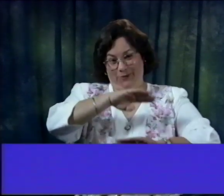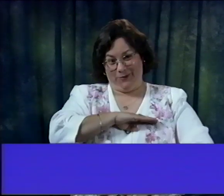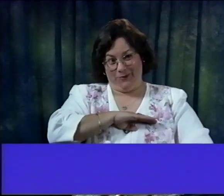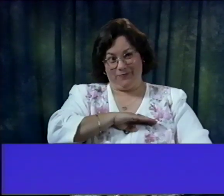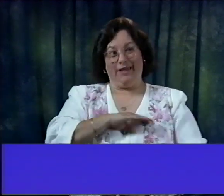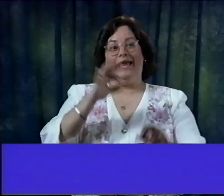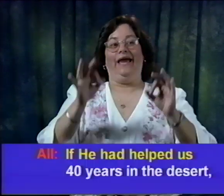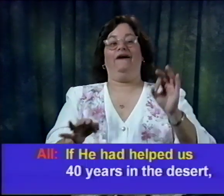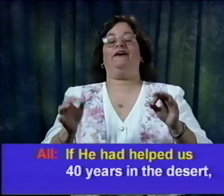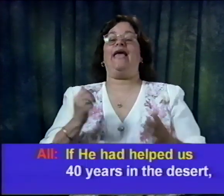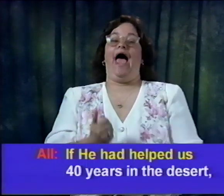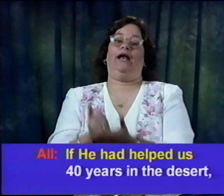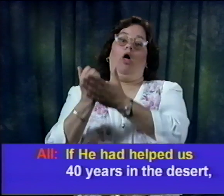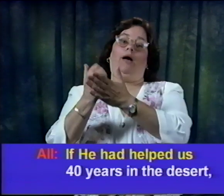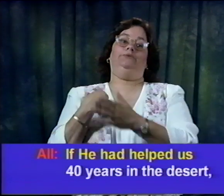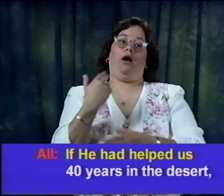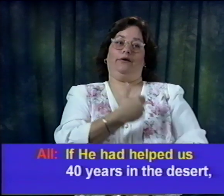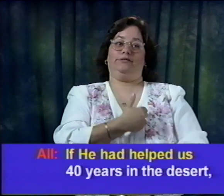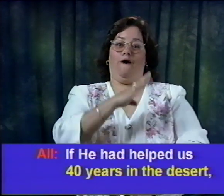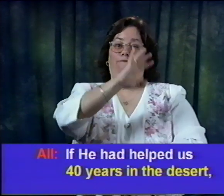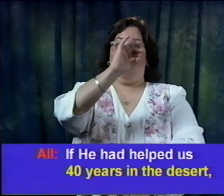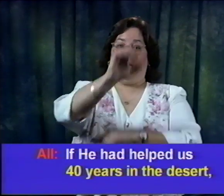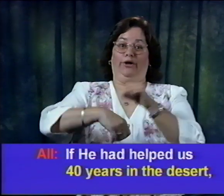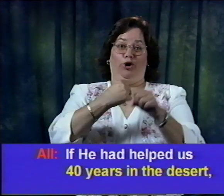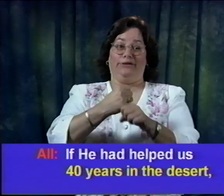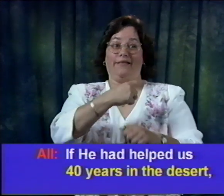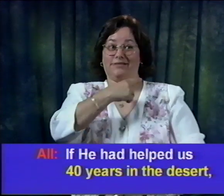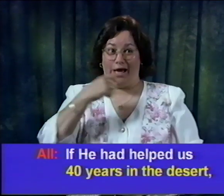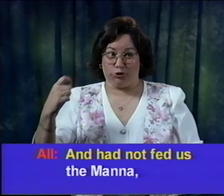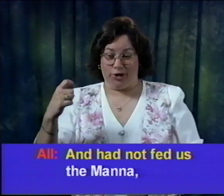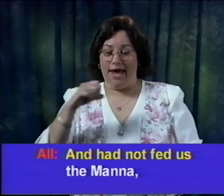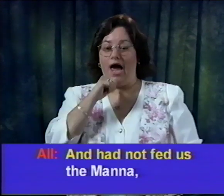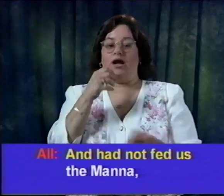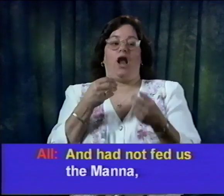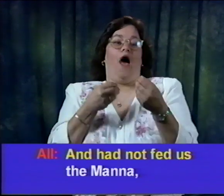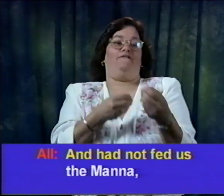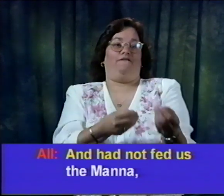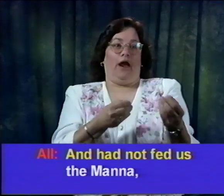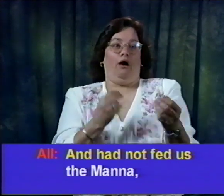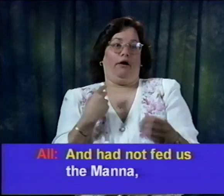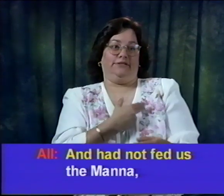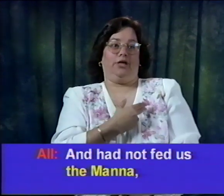Dayenu. If he had helped us 40 years in the desert and had not